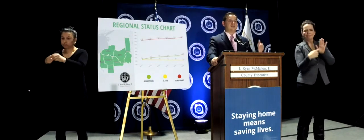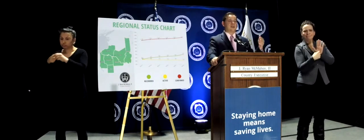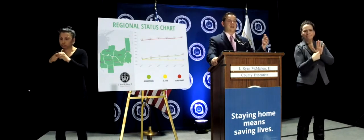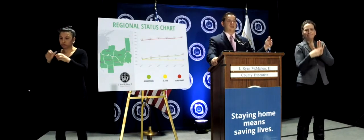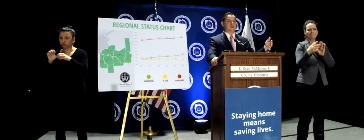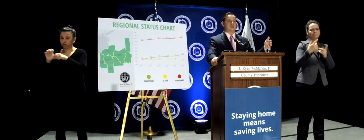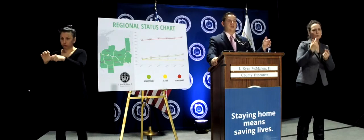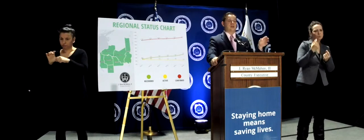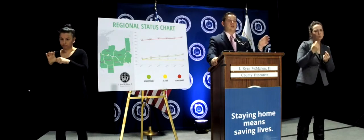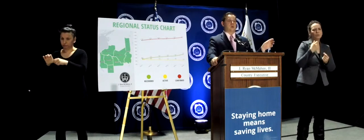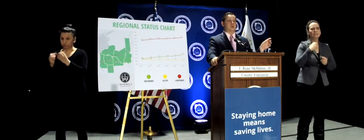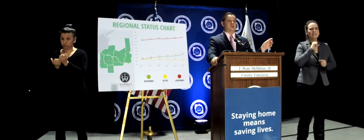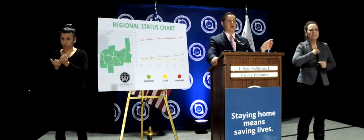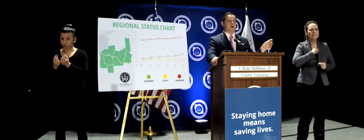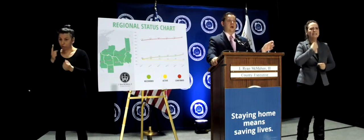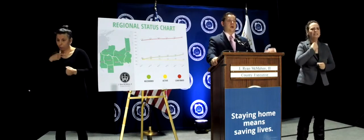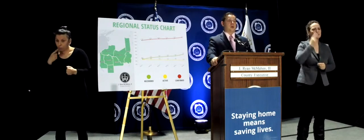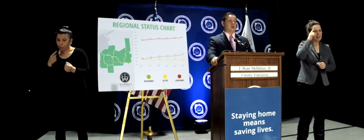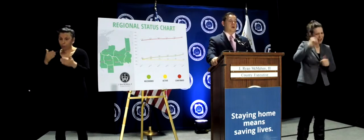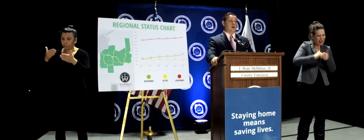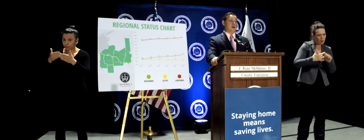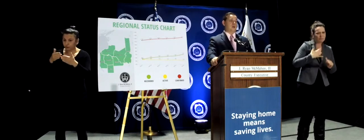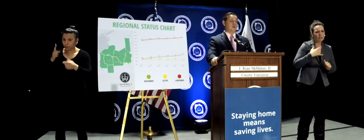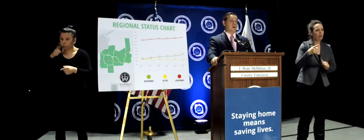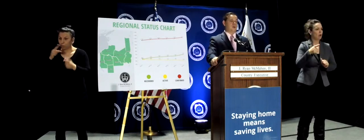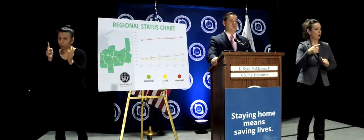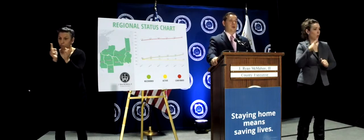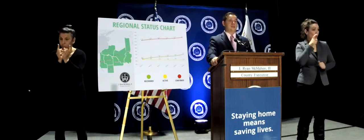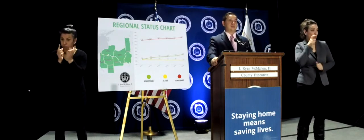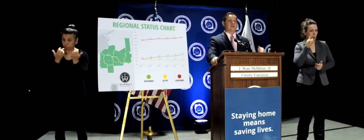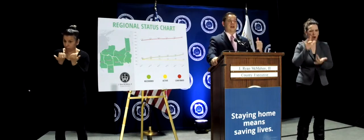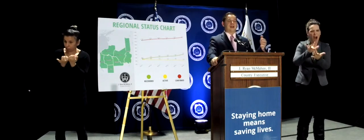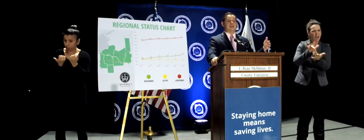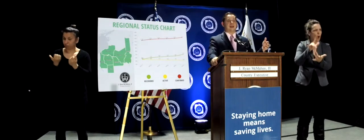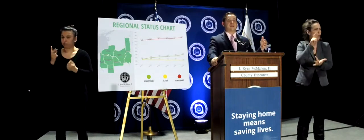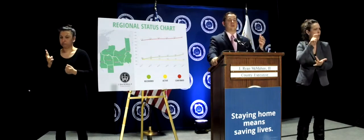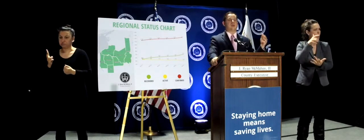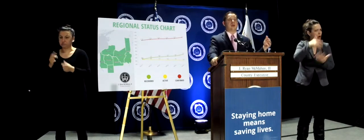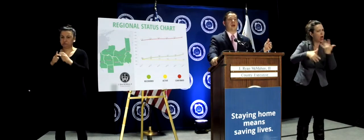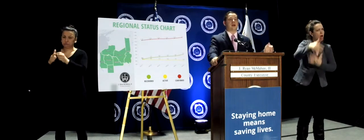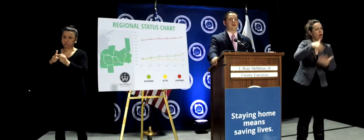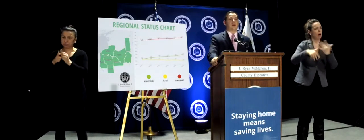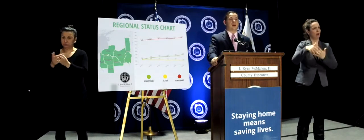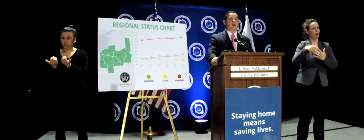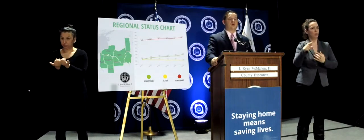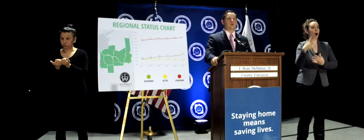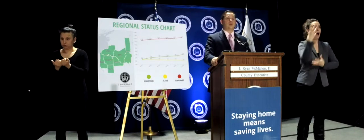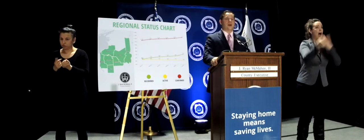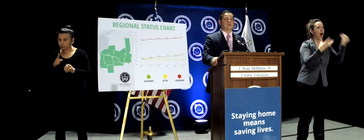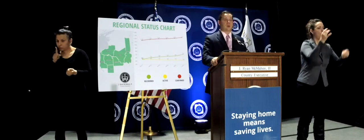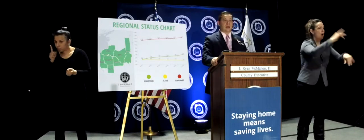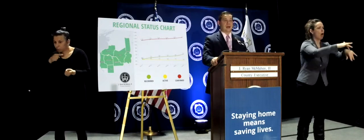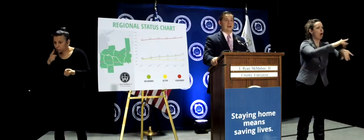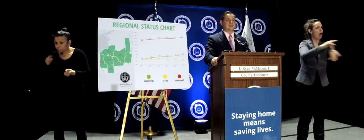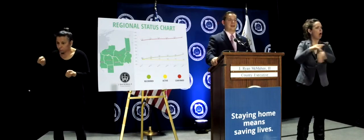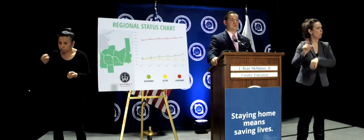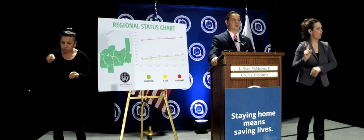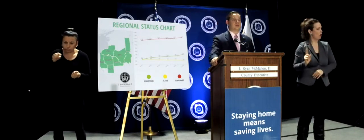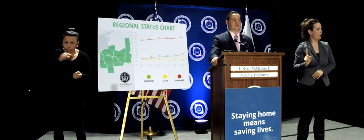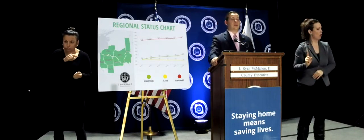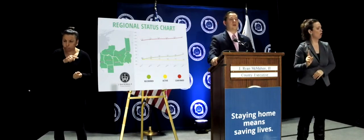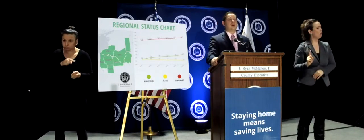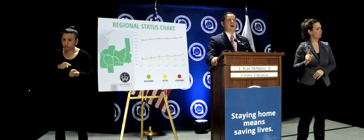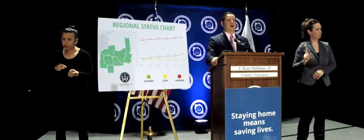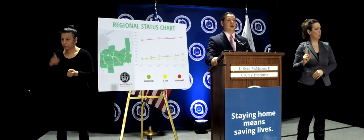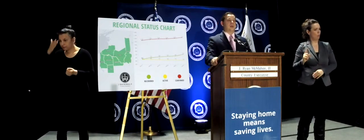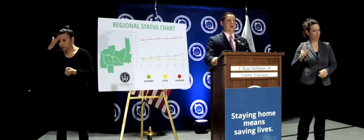our investigation. That's where we start our tracing of contacts, looking at who you've had direct contact